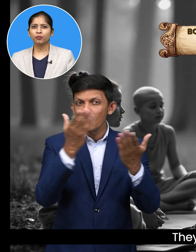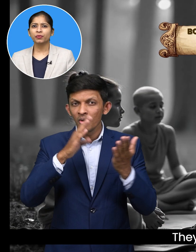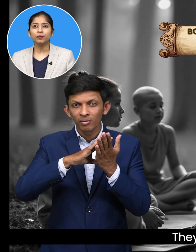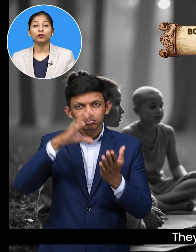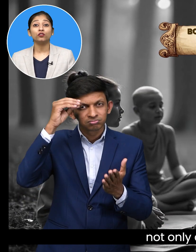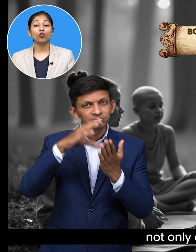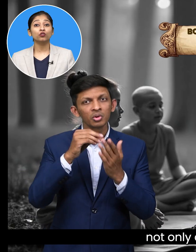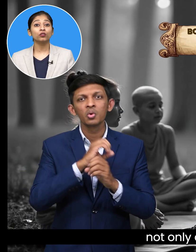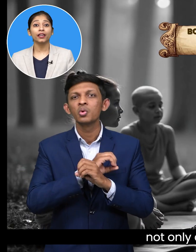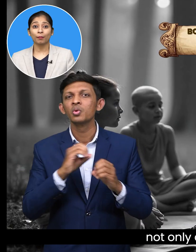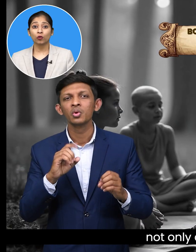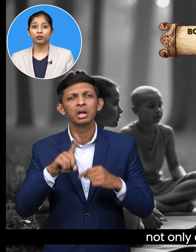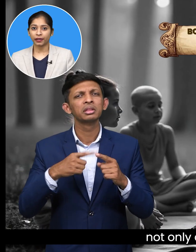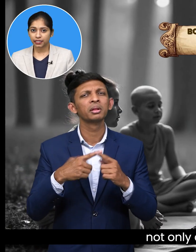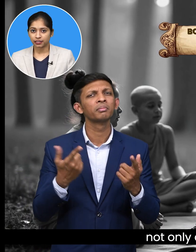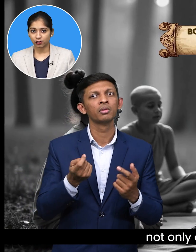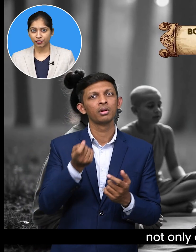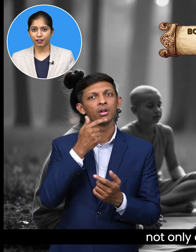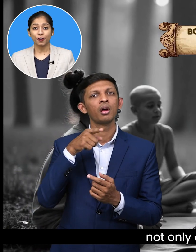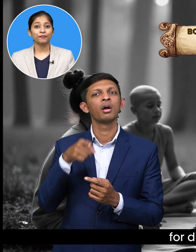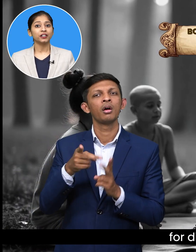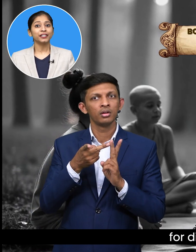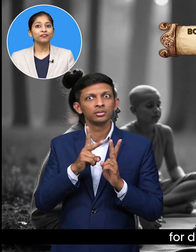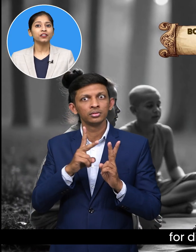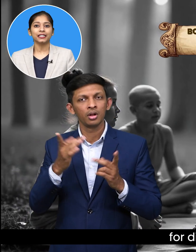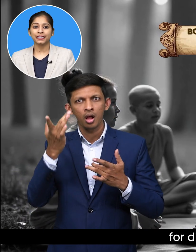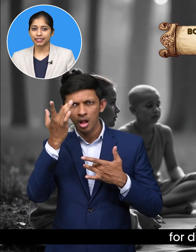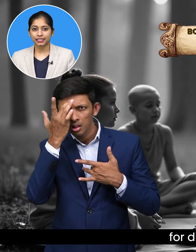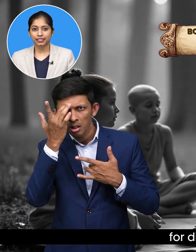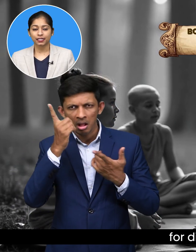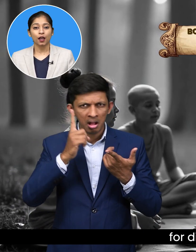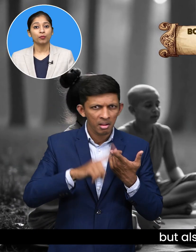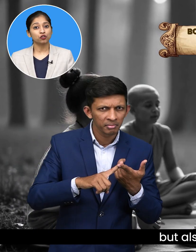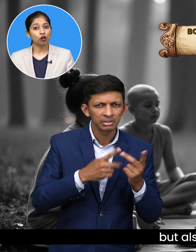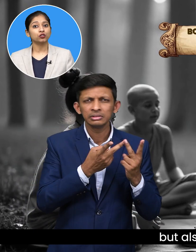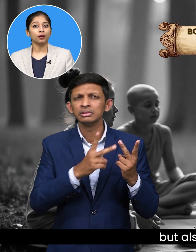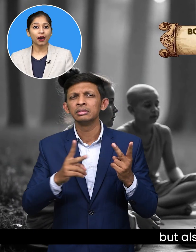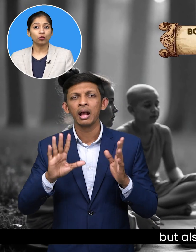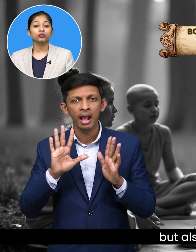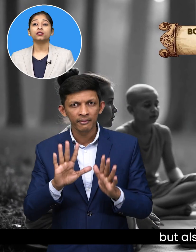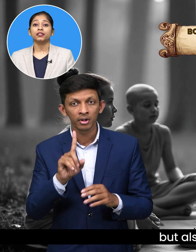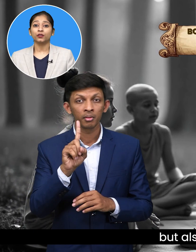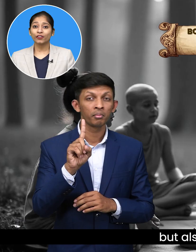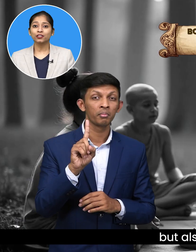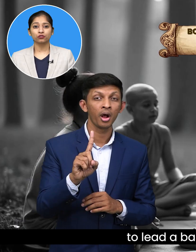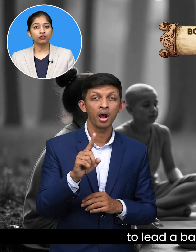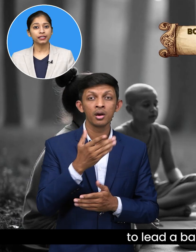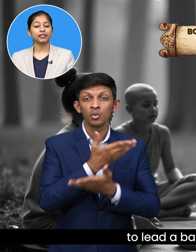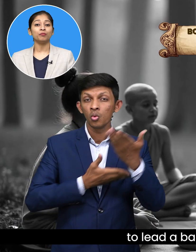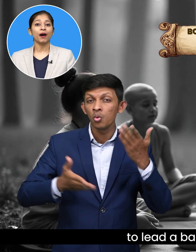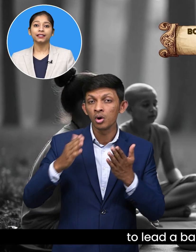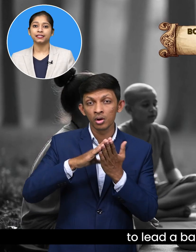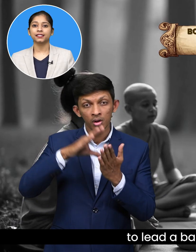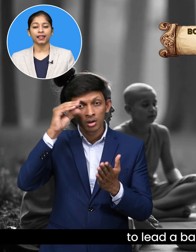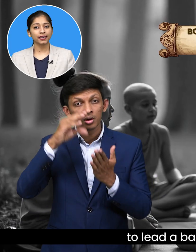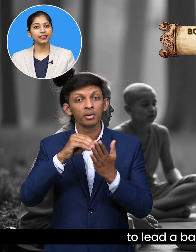They taught people not only about the medicines for different illnesses, but also about the ways to lead